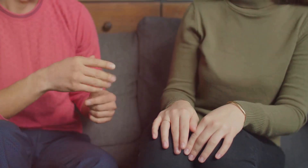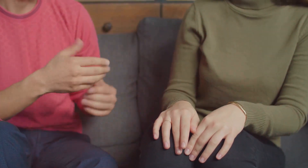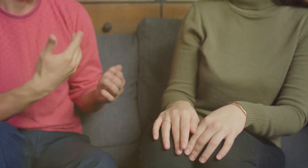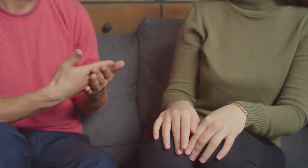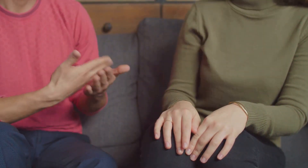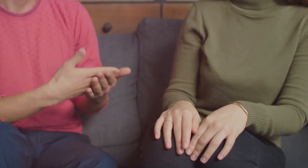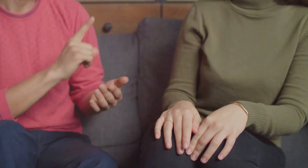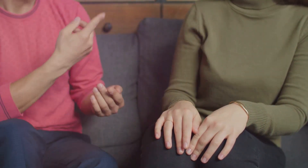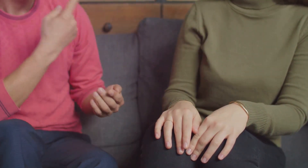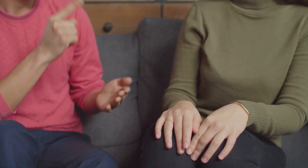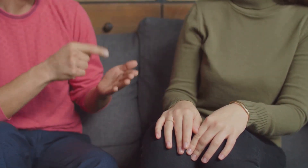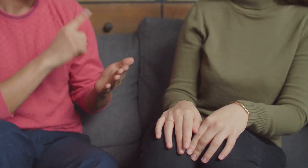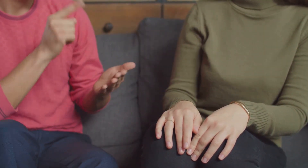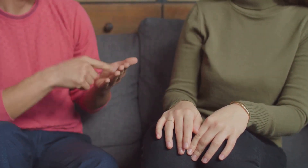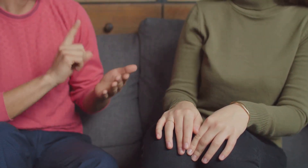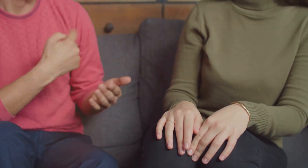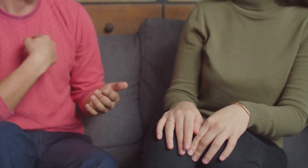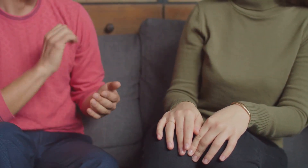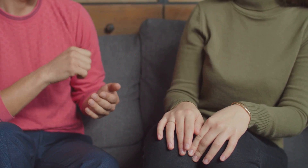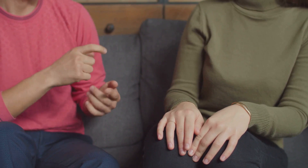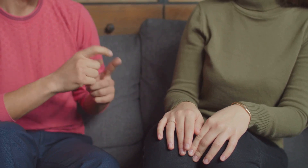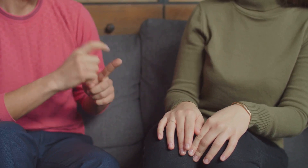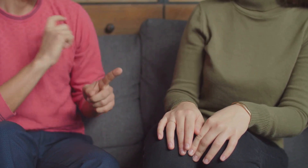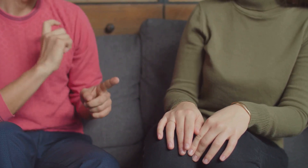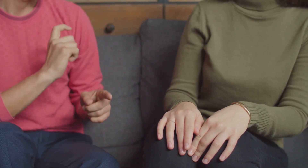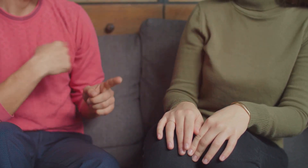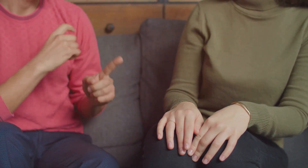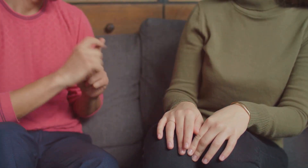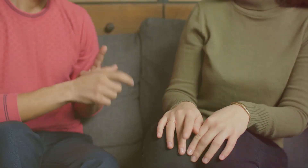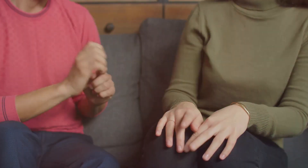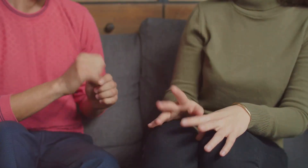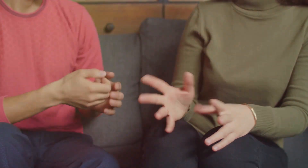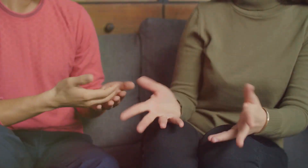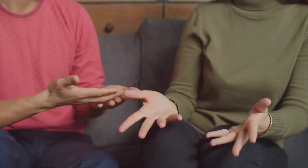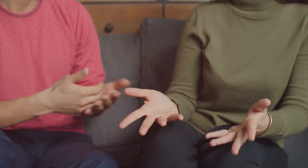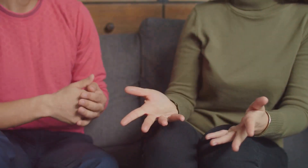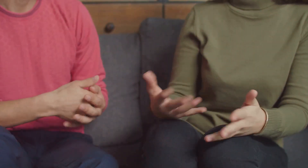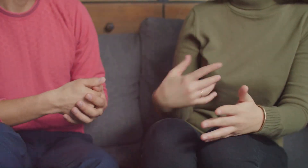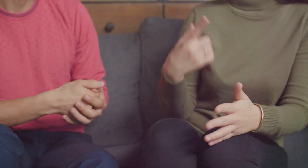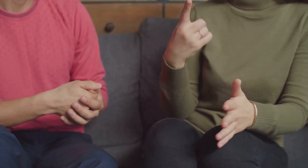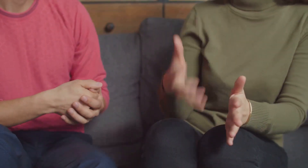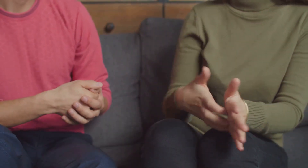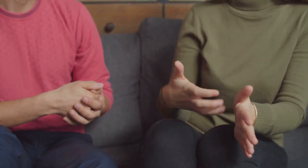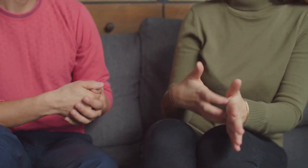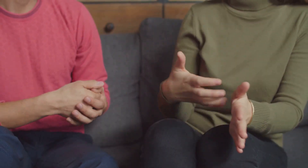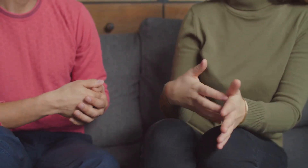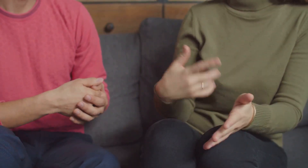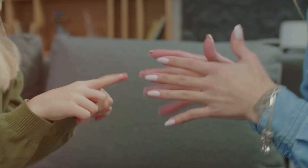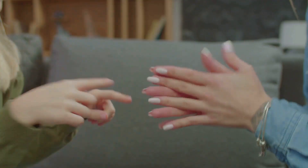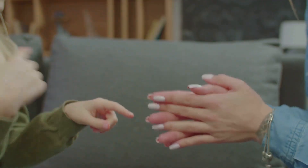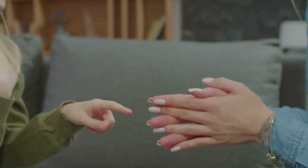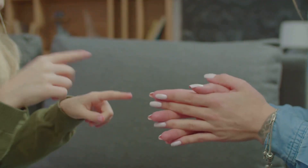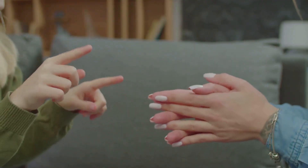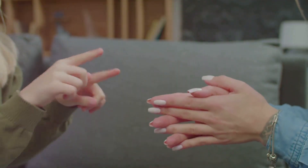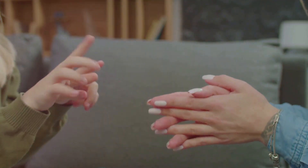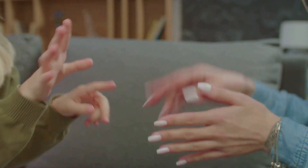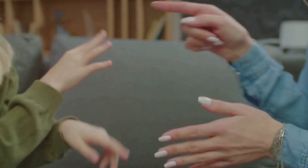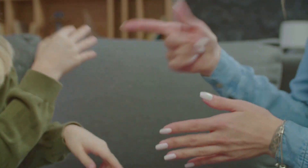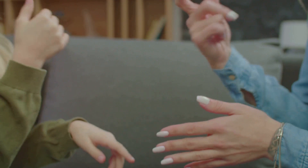and its very own language. But did you know that there's a difference between being medically Deaf and culturally Deaf? One is a condition of hearing